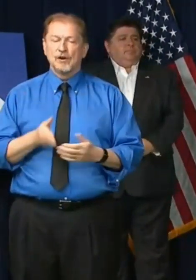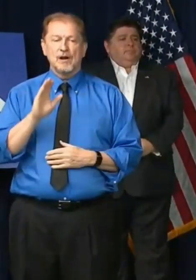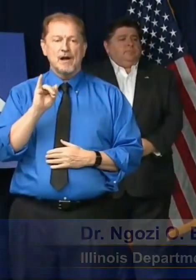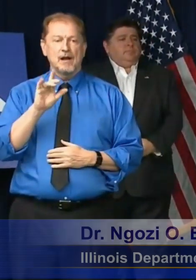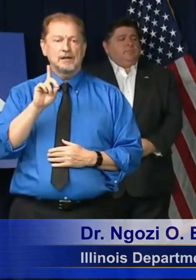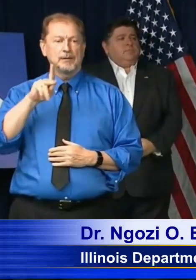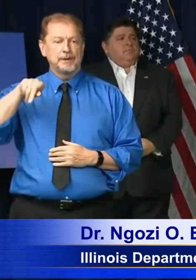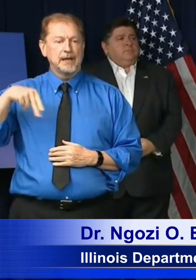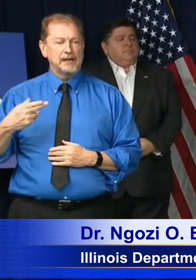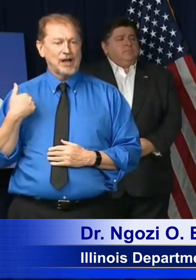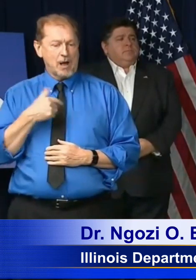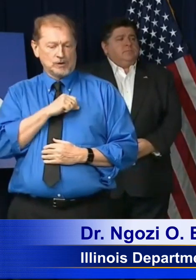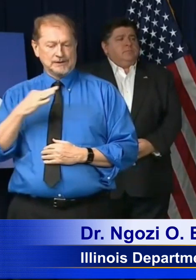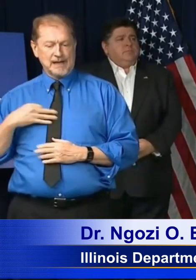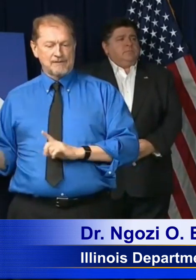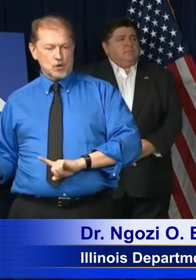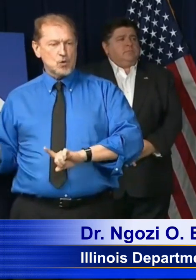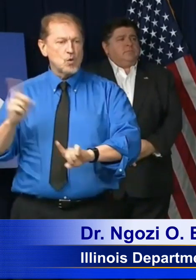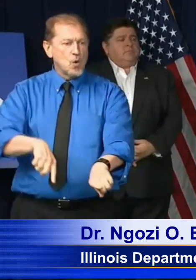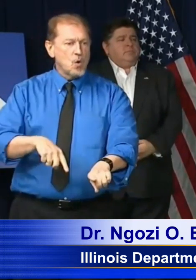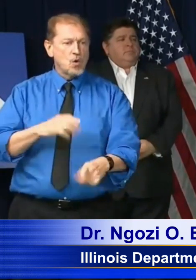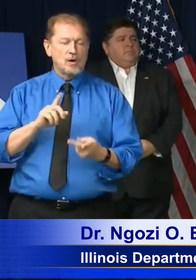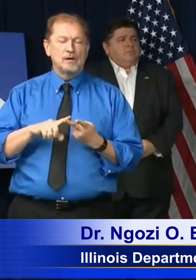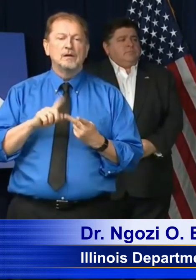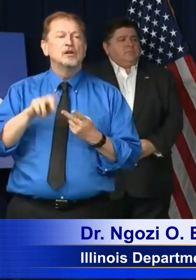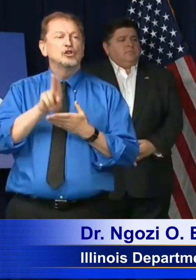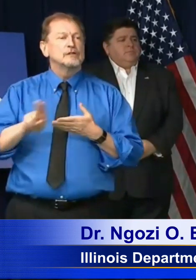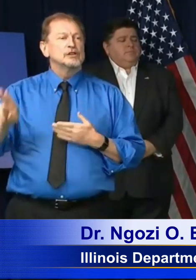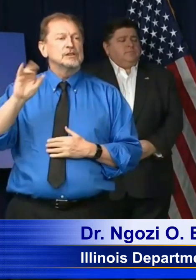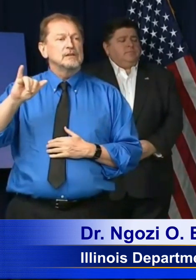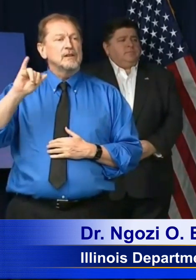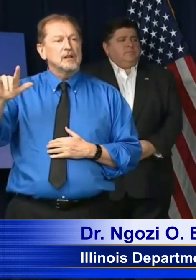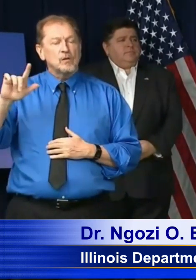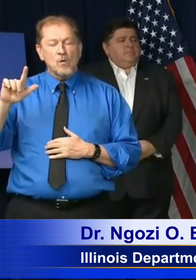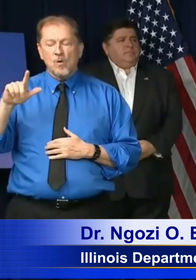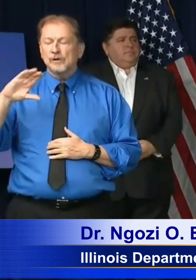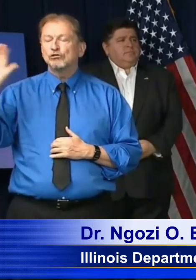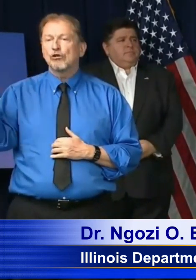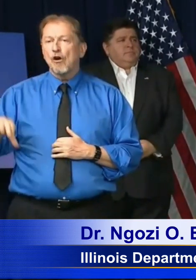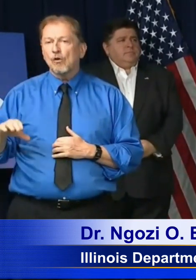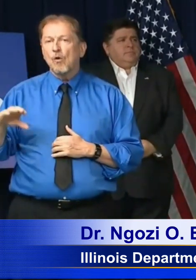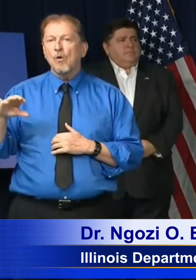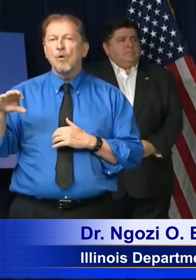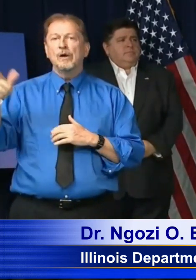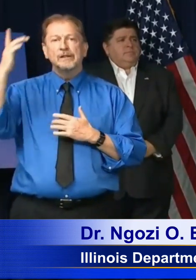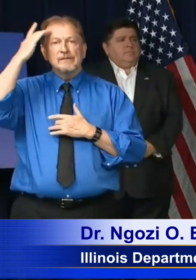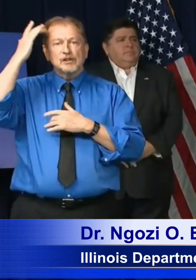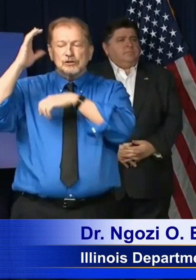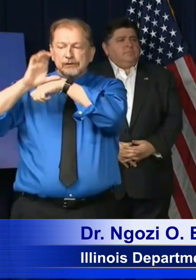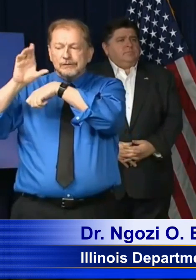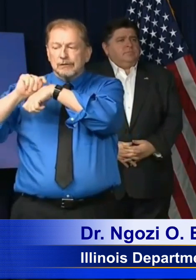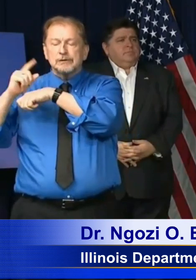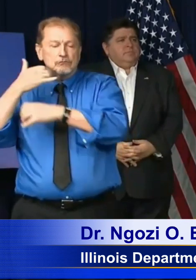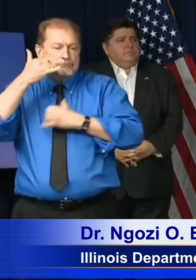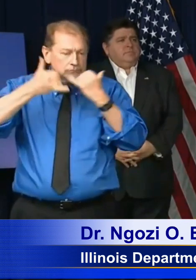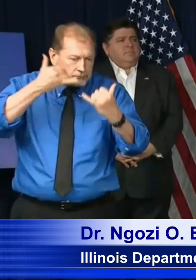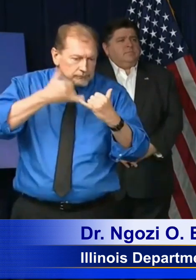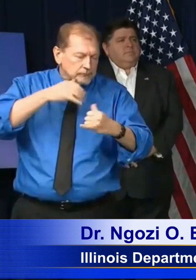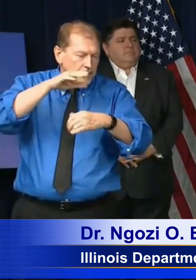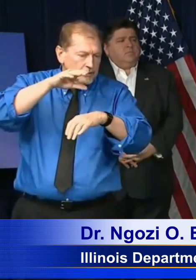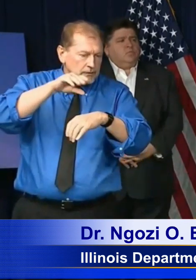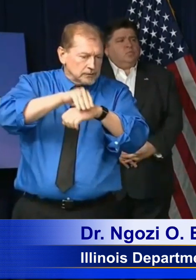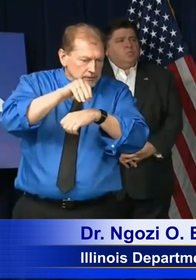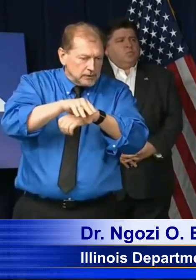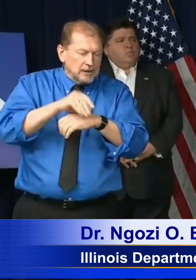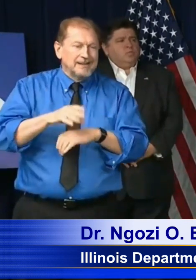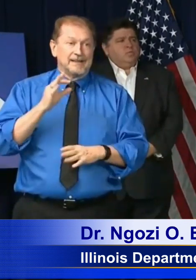IDPH staff, our University of Illinois at Chicago infectious disease consultants. If they have made a